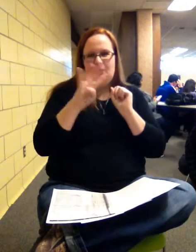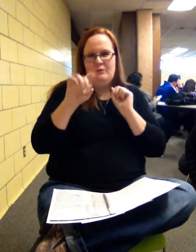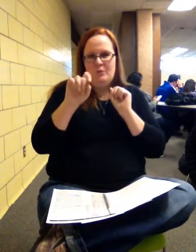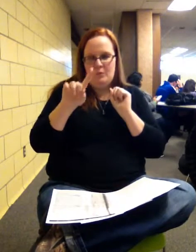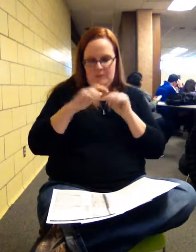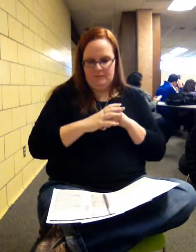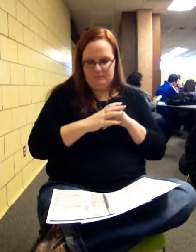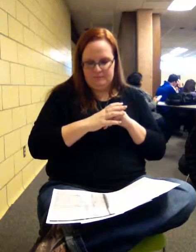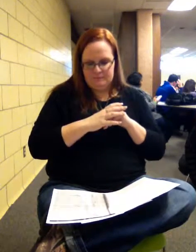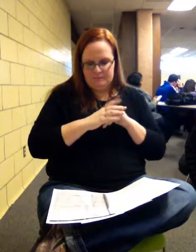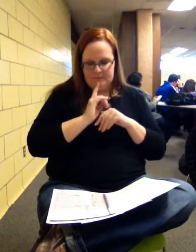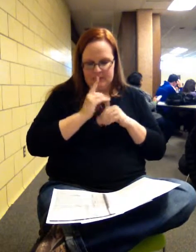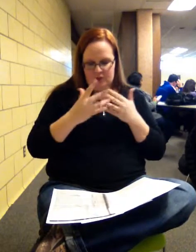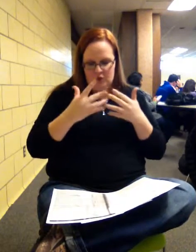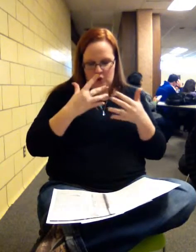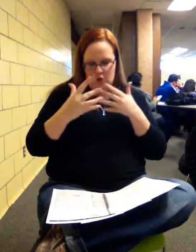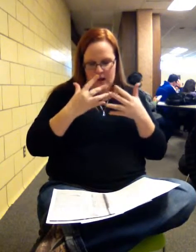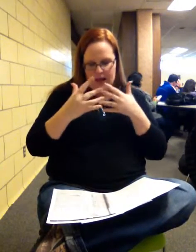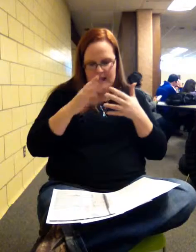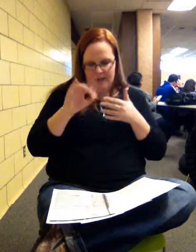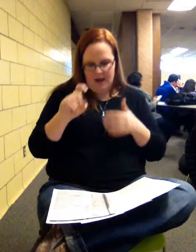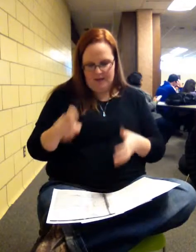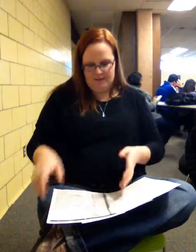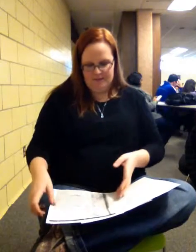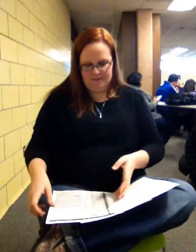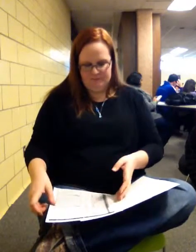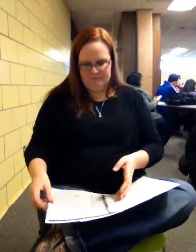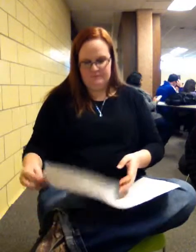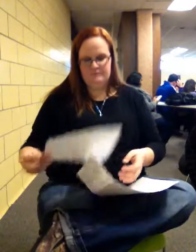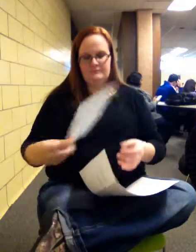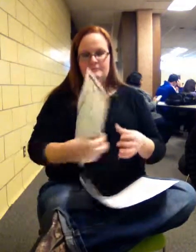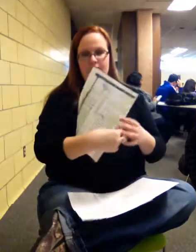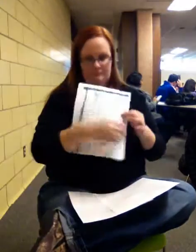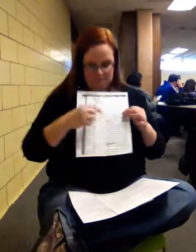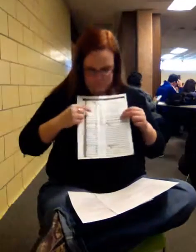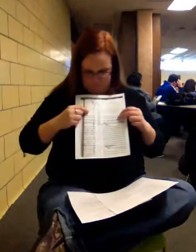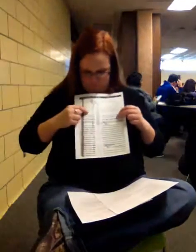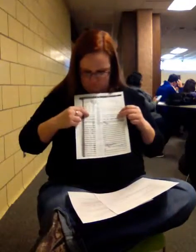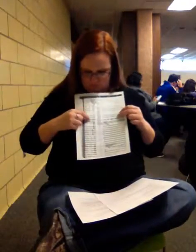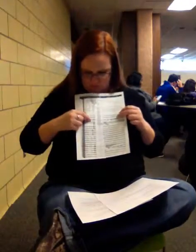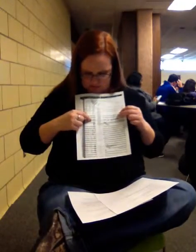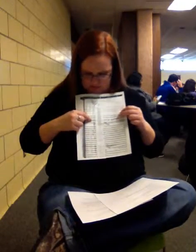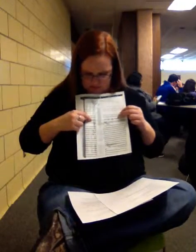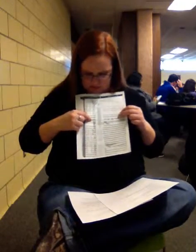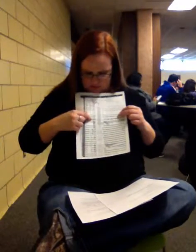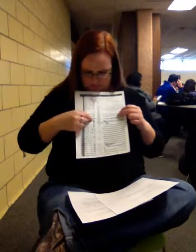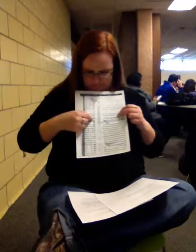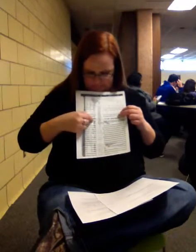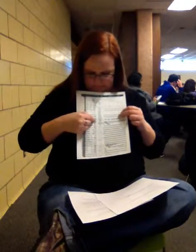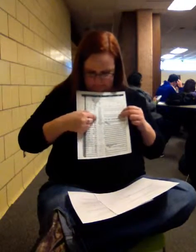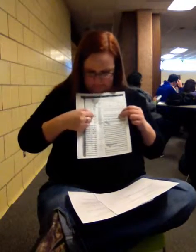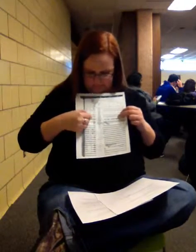Yeah, it's in the gray box. Where I have it circled, the 44.1 would have been in that gray box right above the